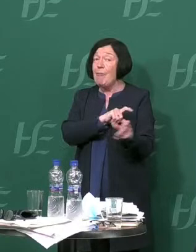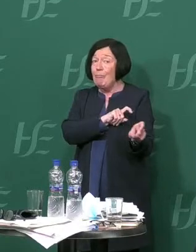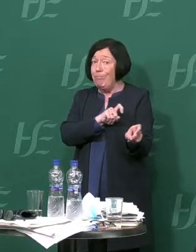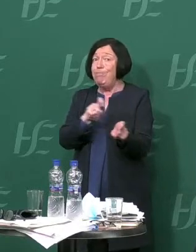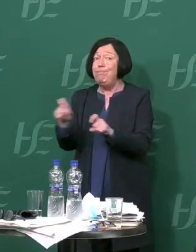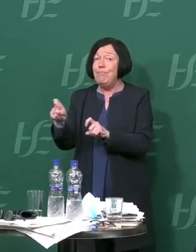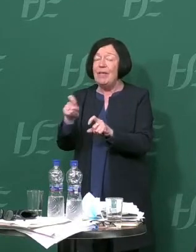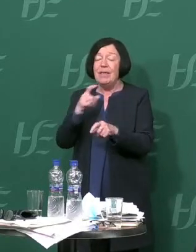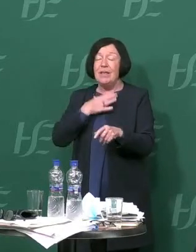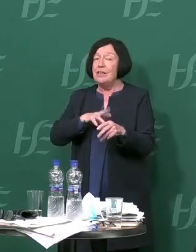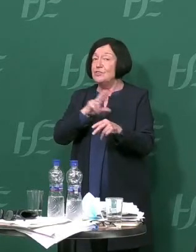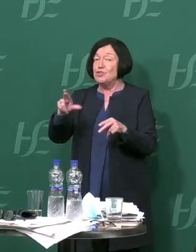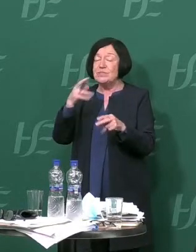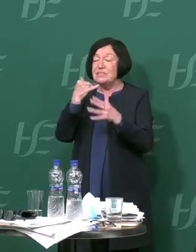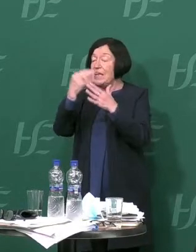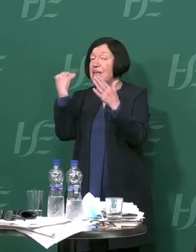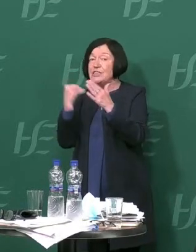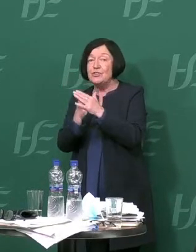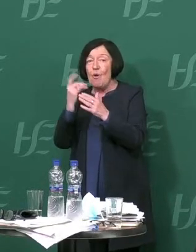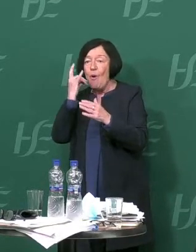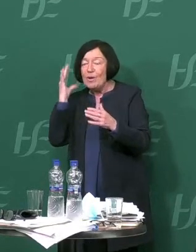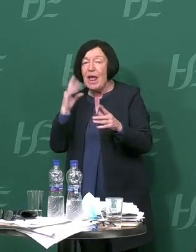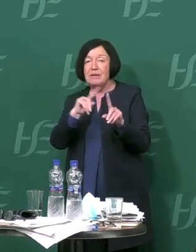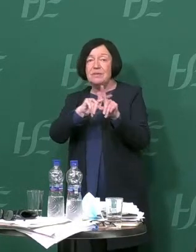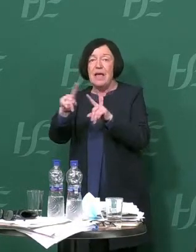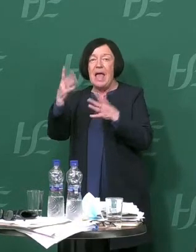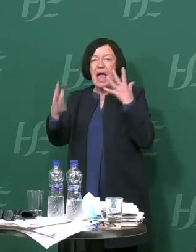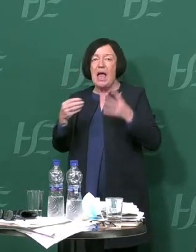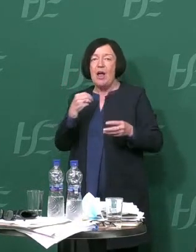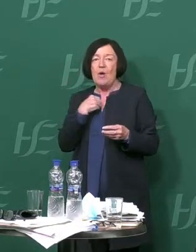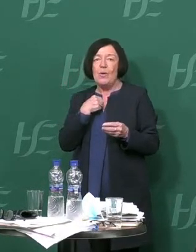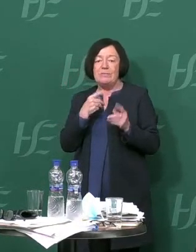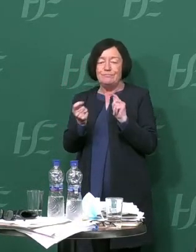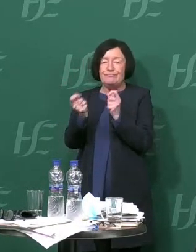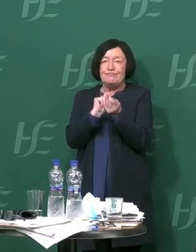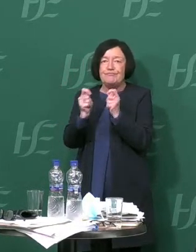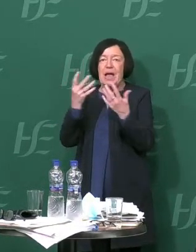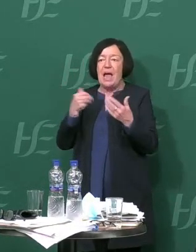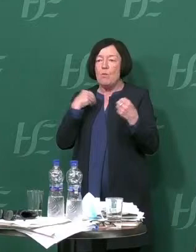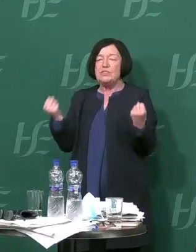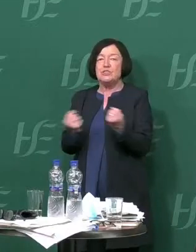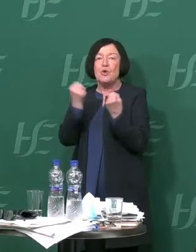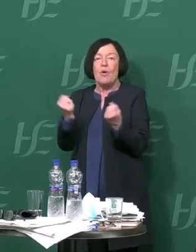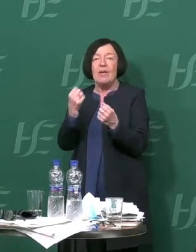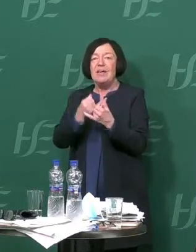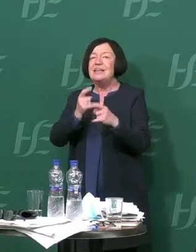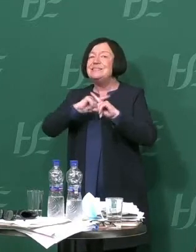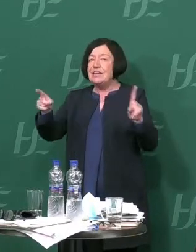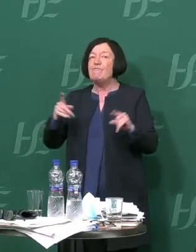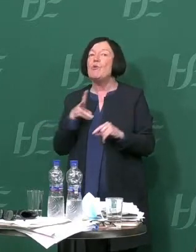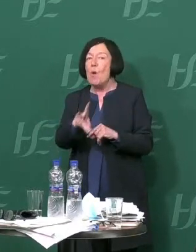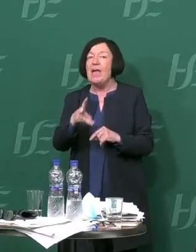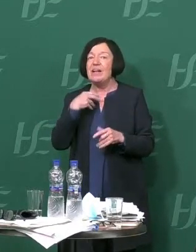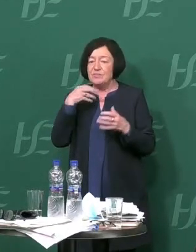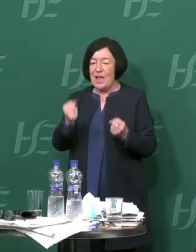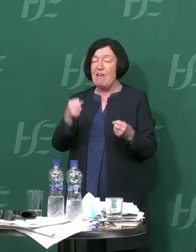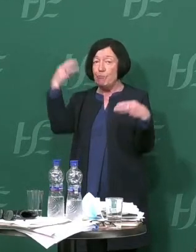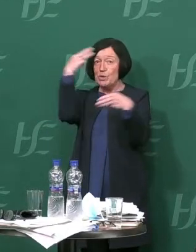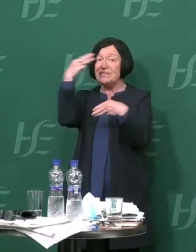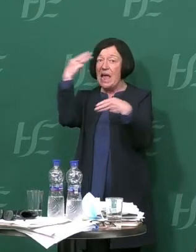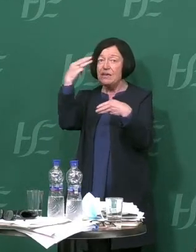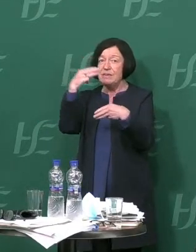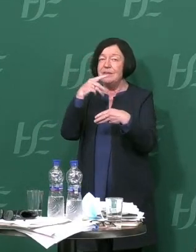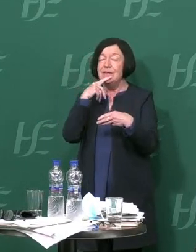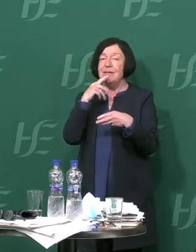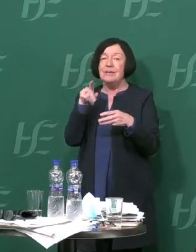I think it's well beyond just the indoor hospitality sector. I think it's about how we live our lives, how we socialise in a very different way because we have protection,